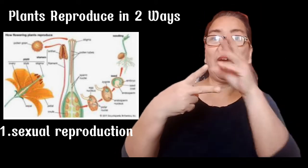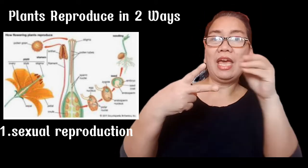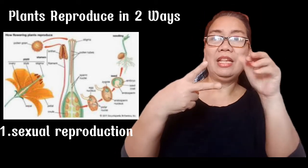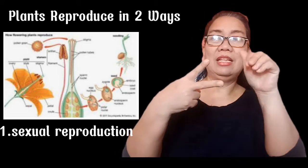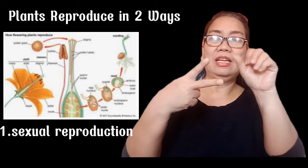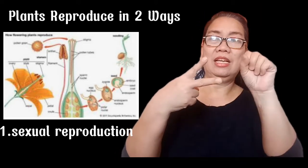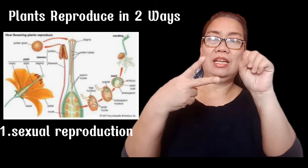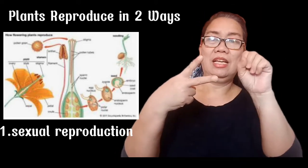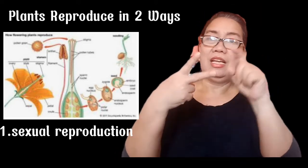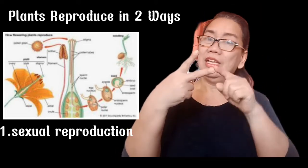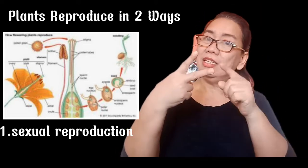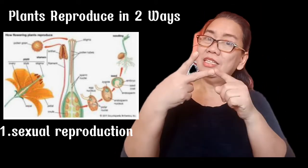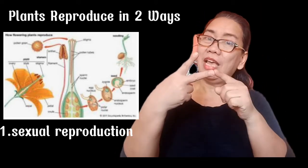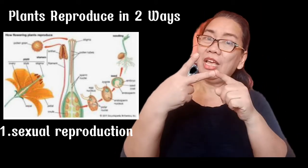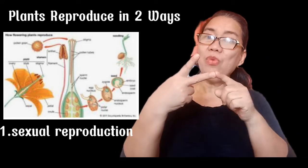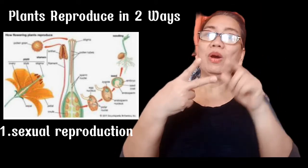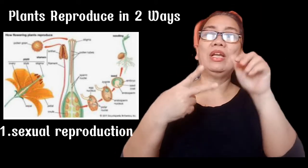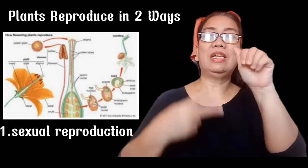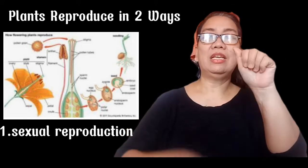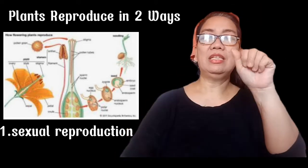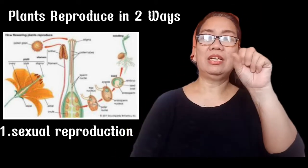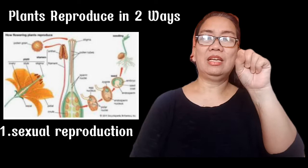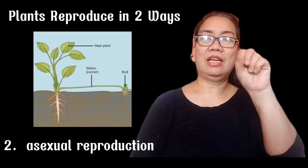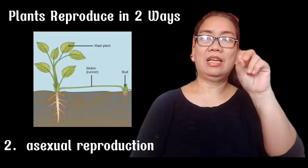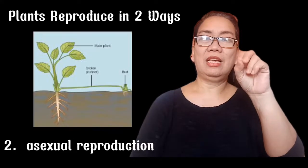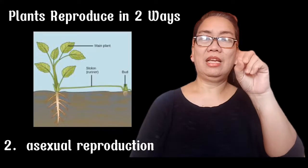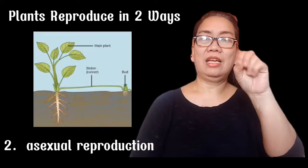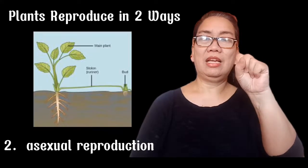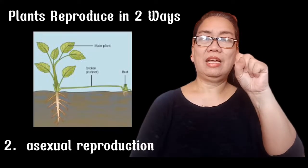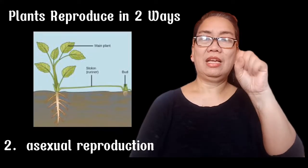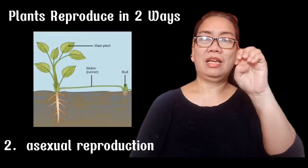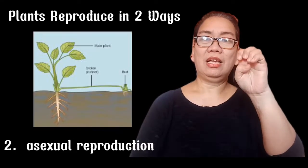sexually, and the second one is